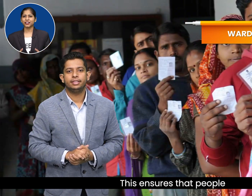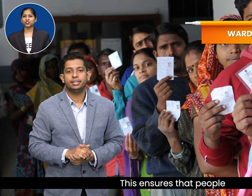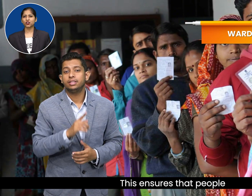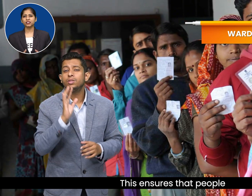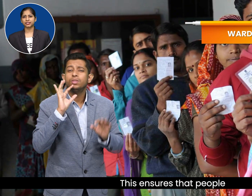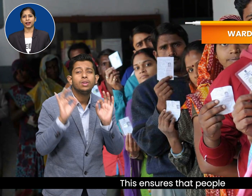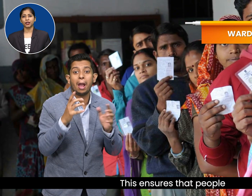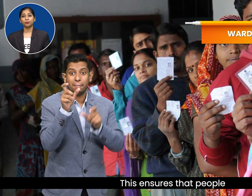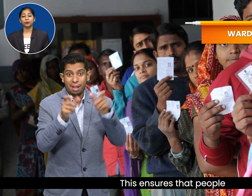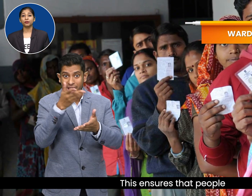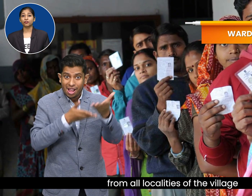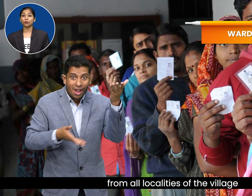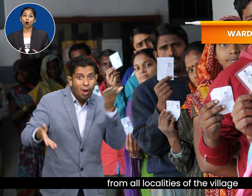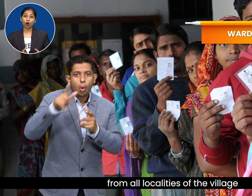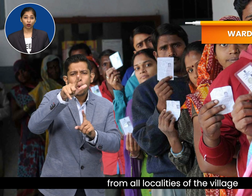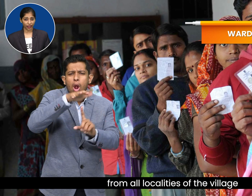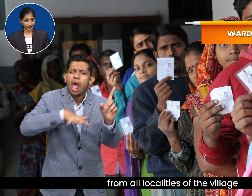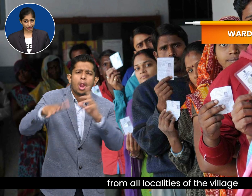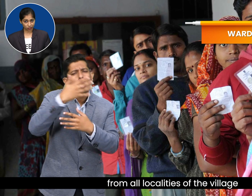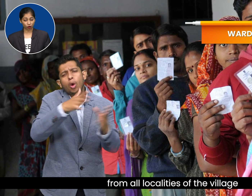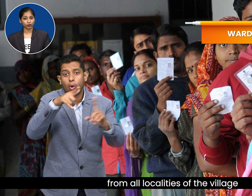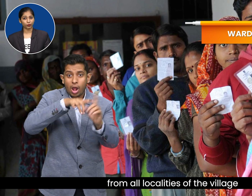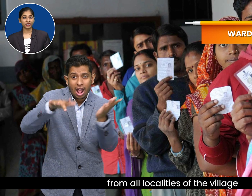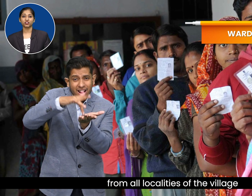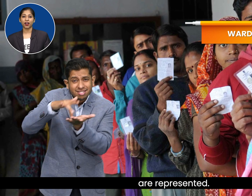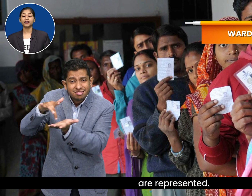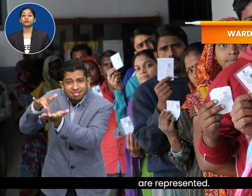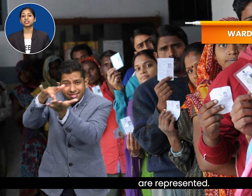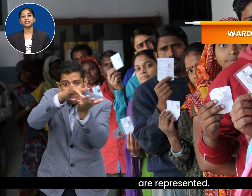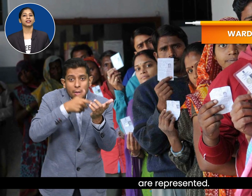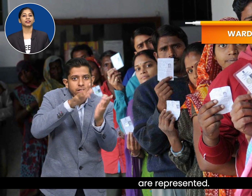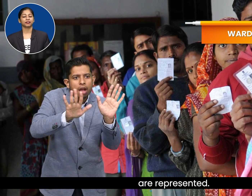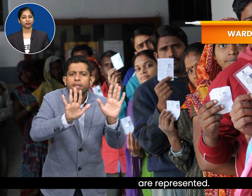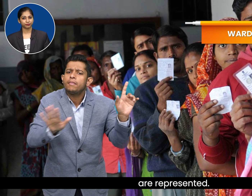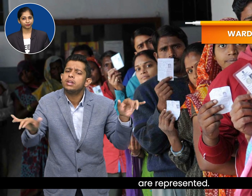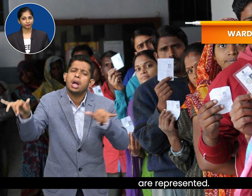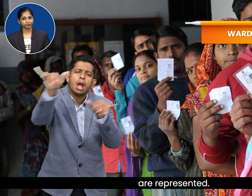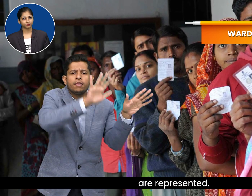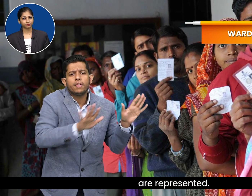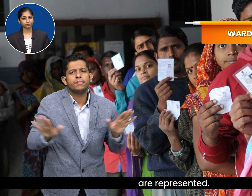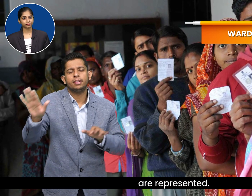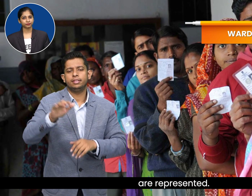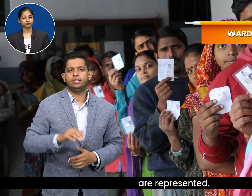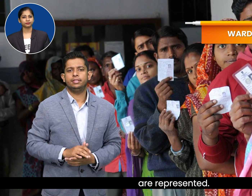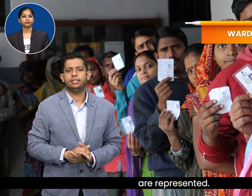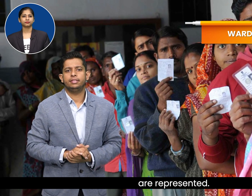This ensures that people from all localities of the village are represented.